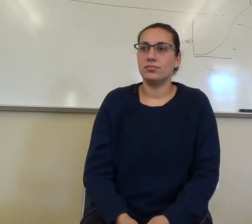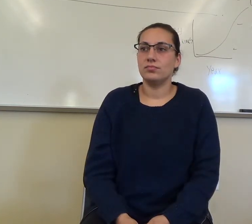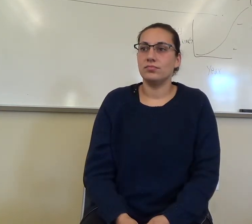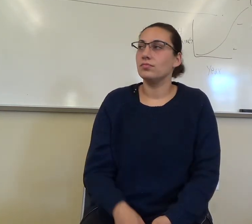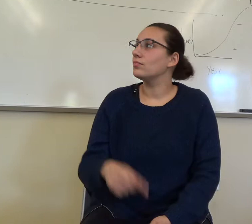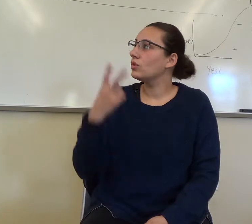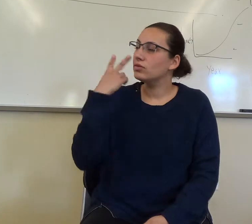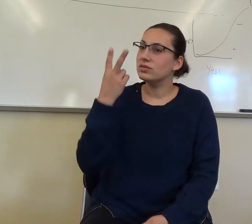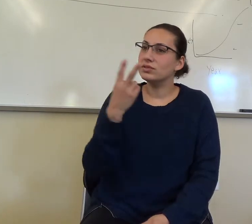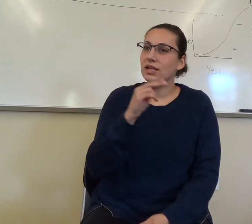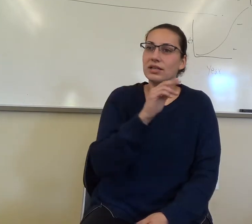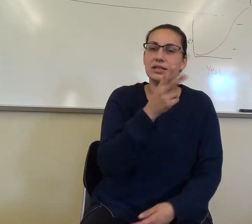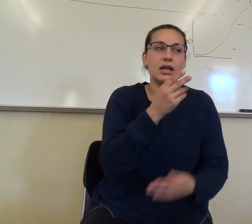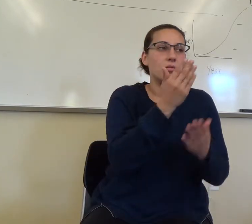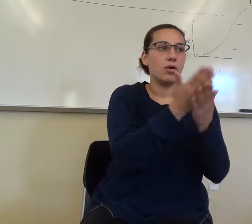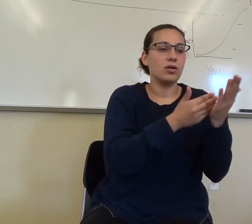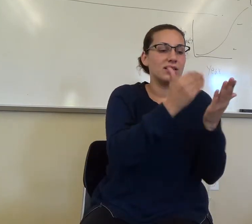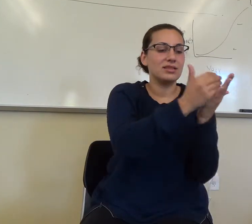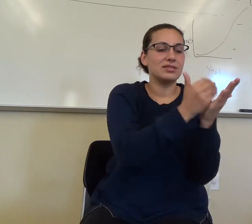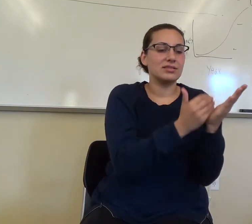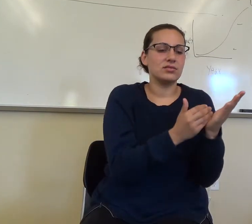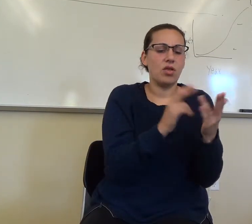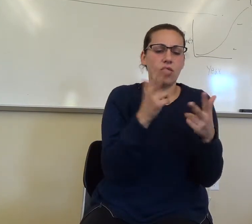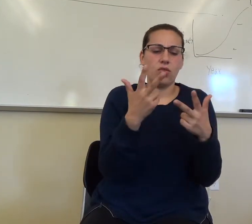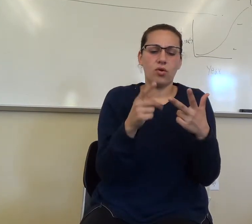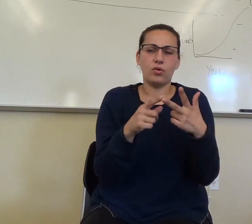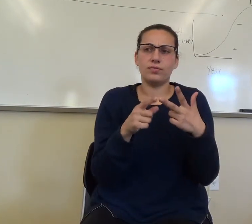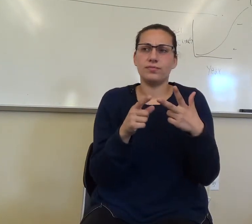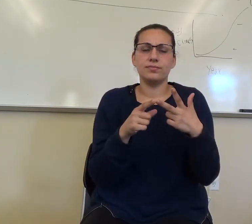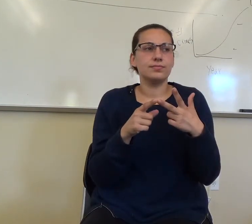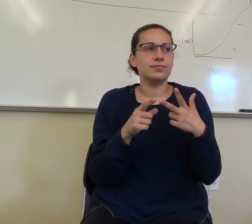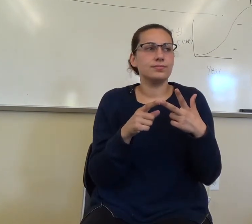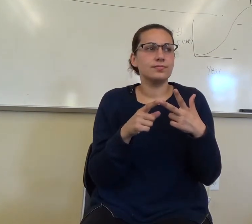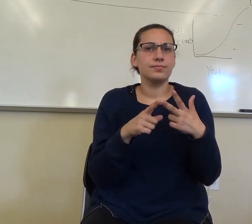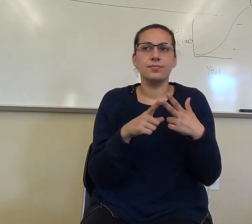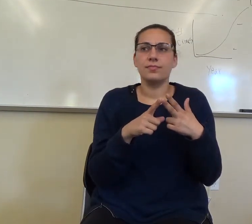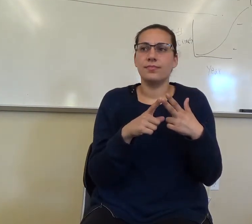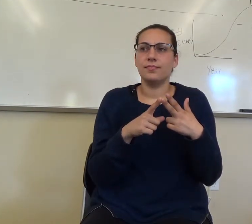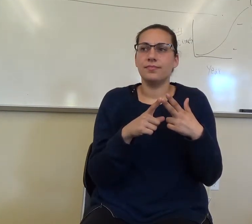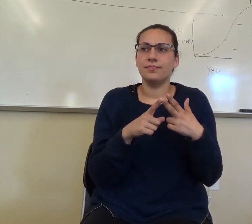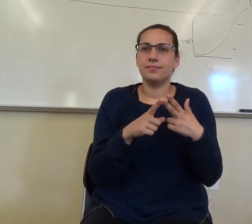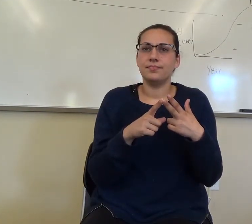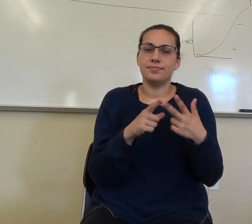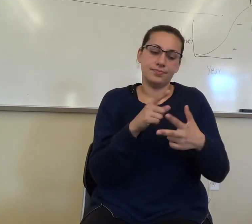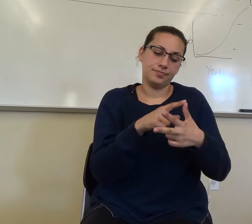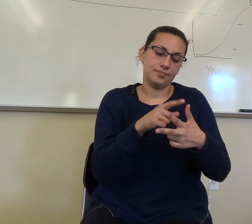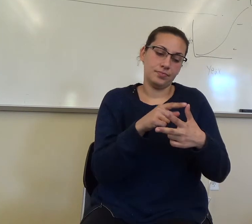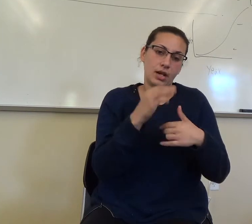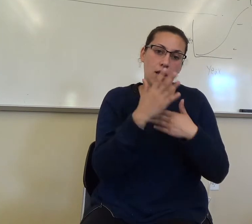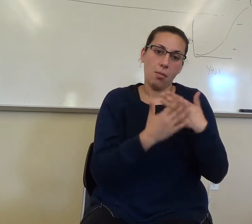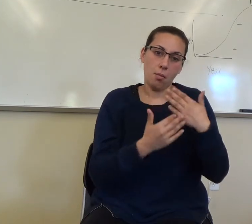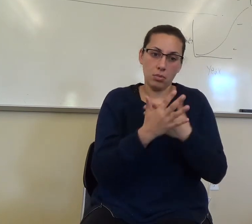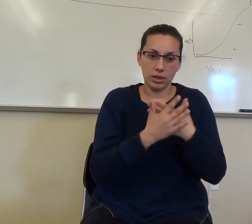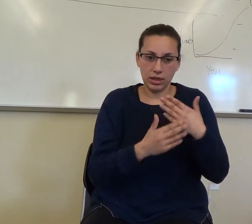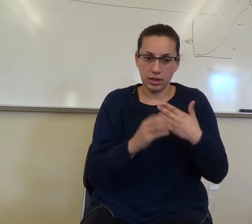the third thing? Blood clots, dissolving blood clots,